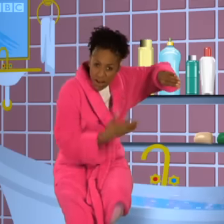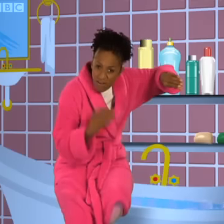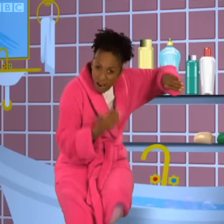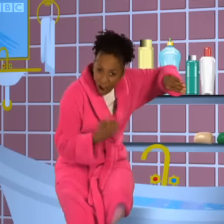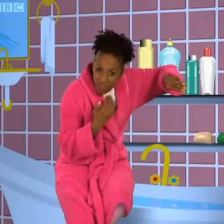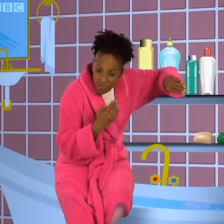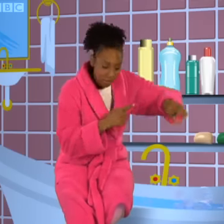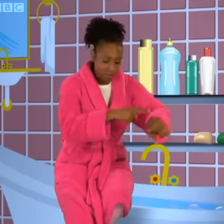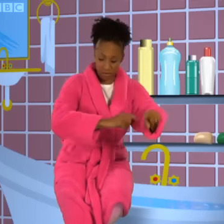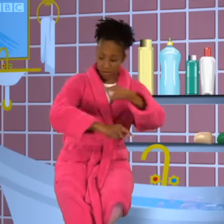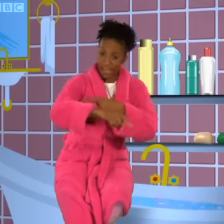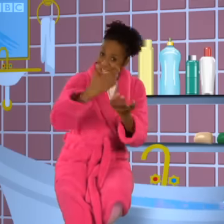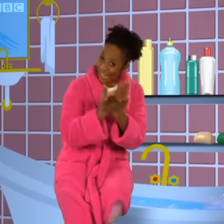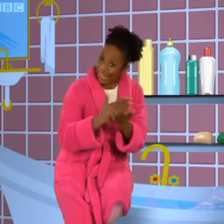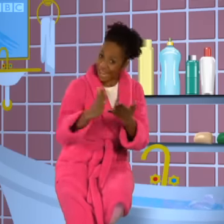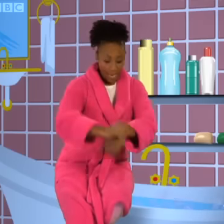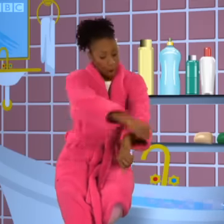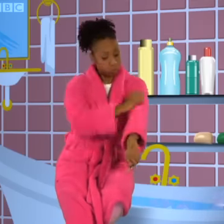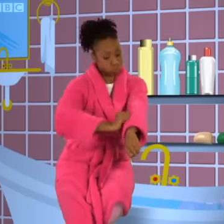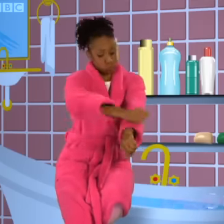That still didn't seem quite enough to get clean,